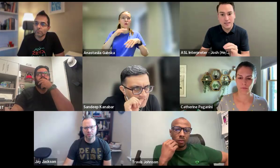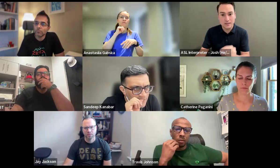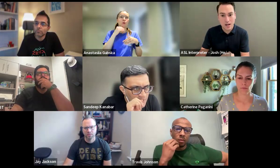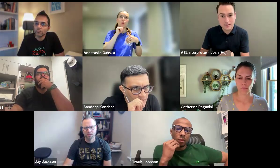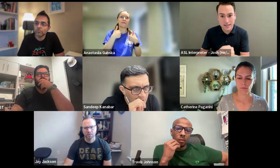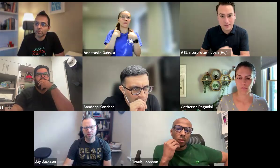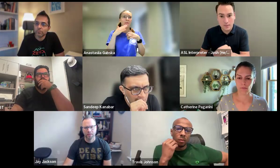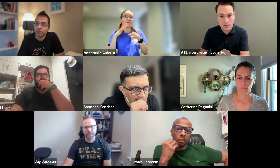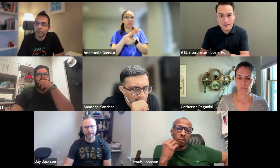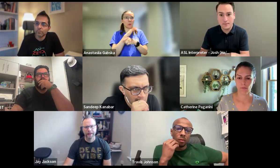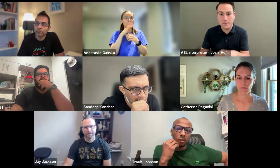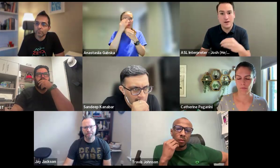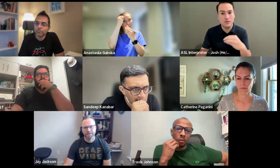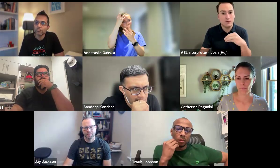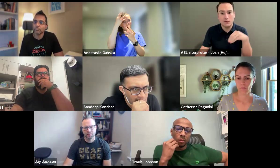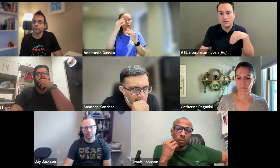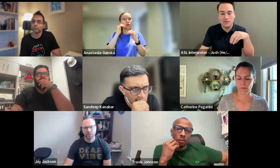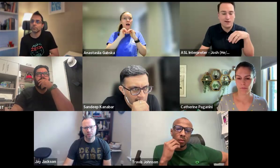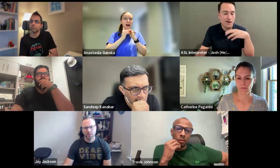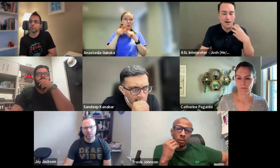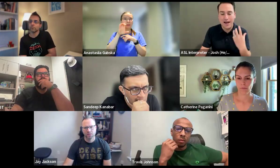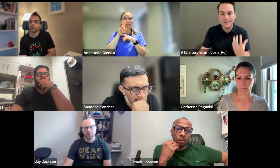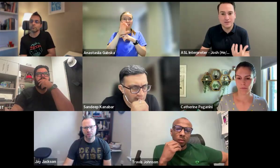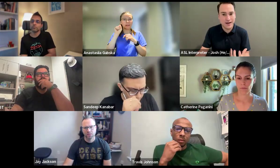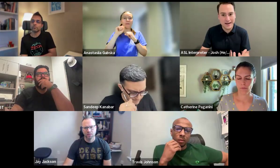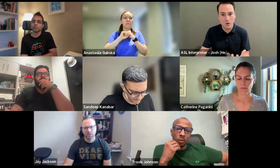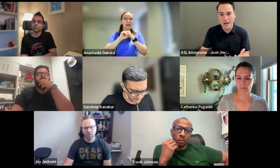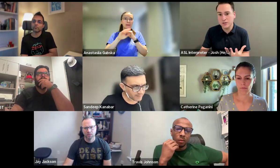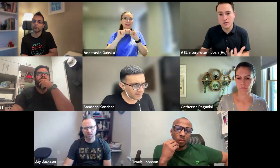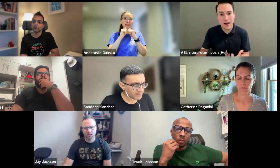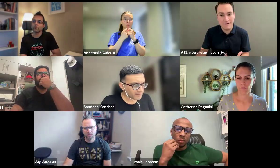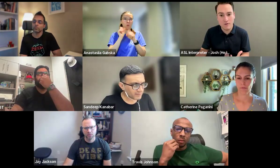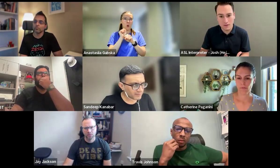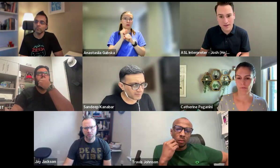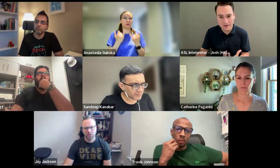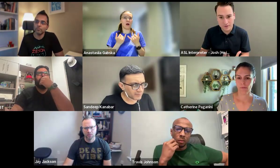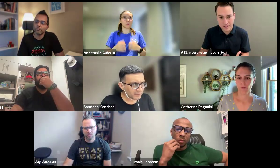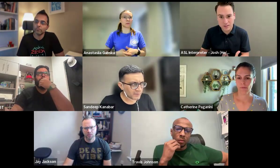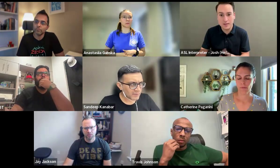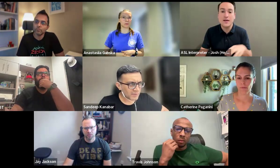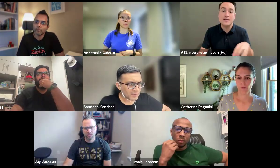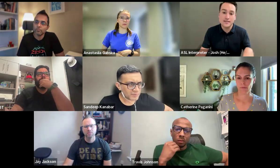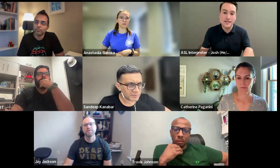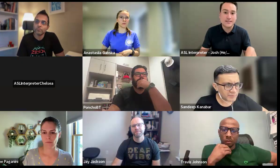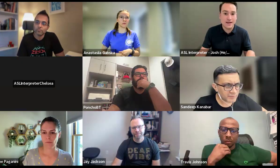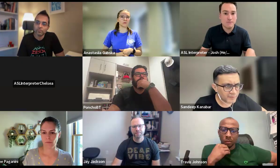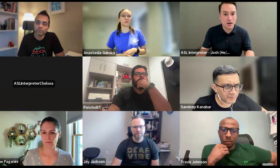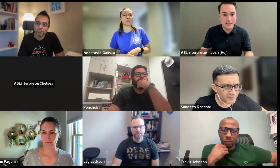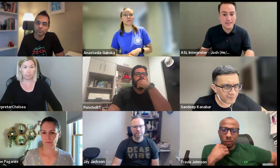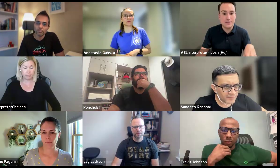booking slots at the moment, but as of right now, I do not have all of that information. The CNCF marketing team